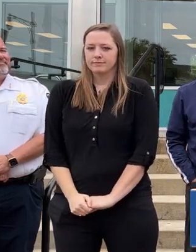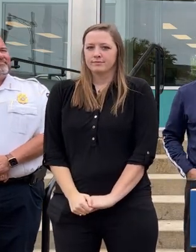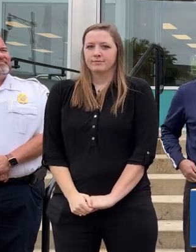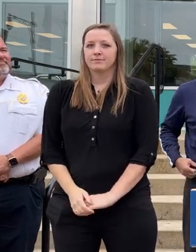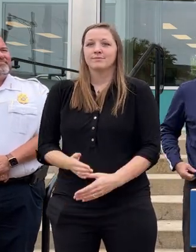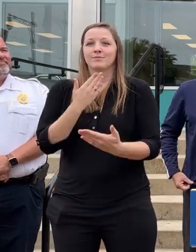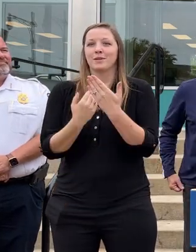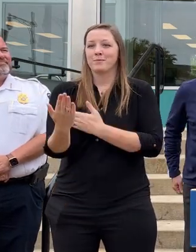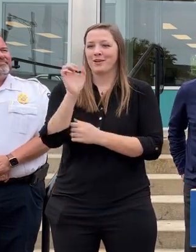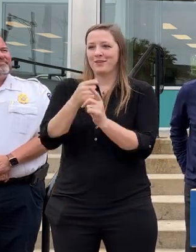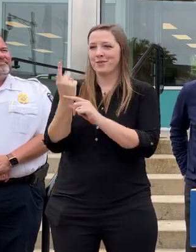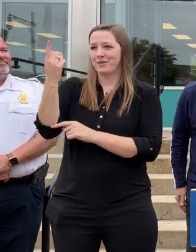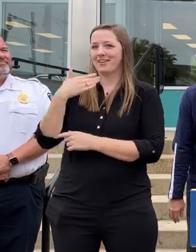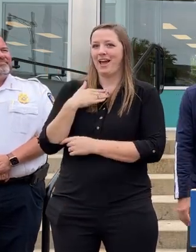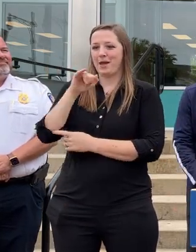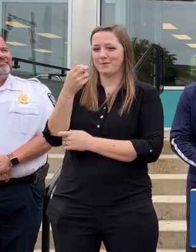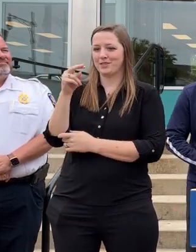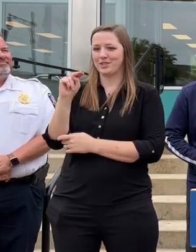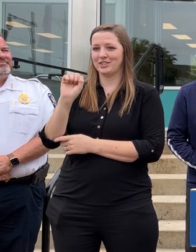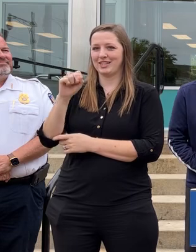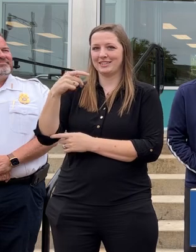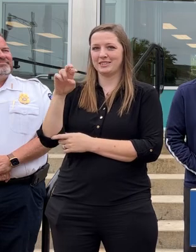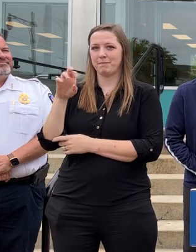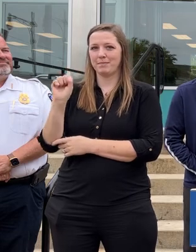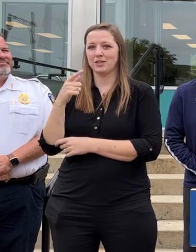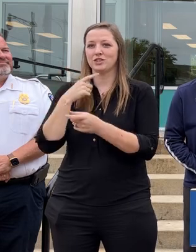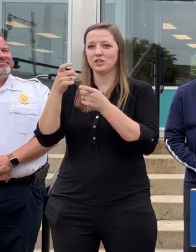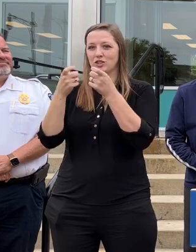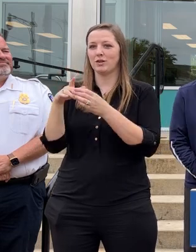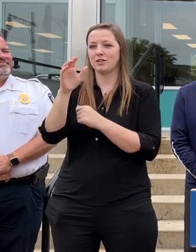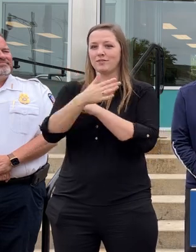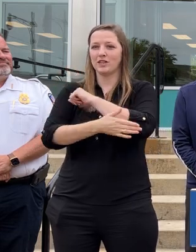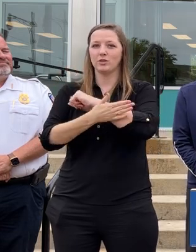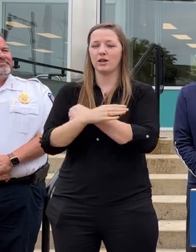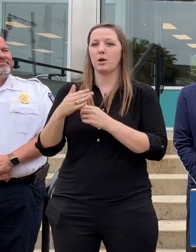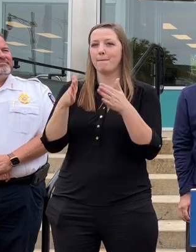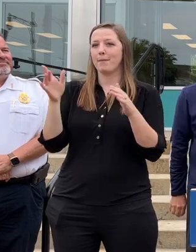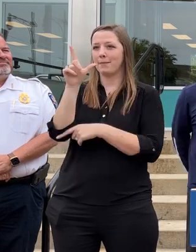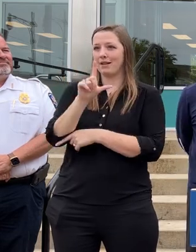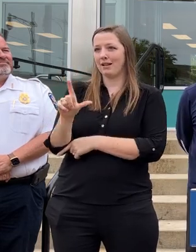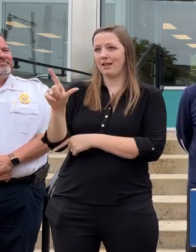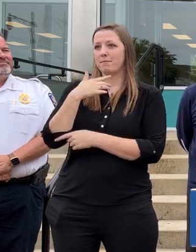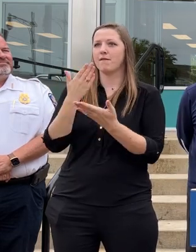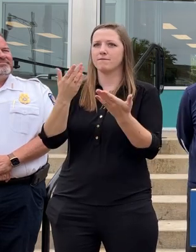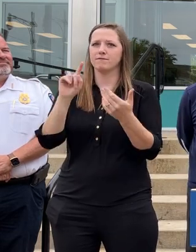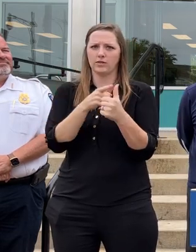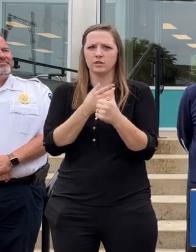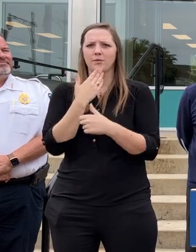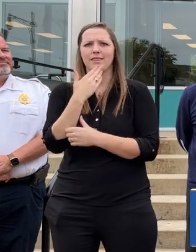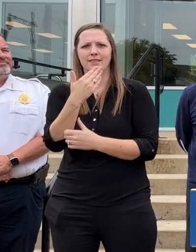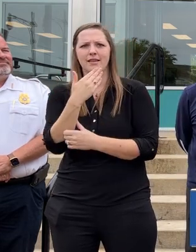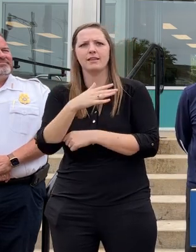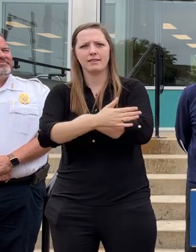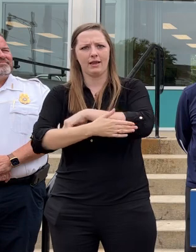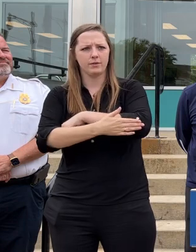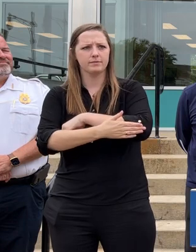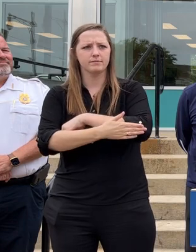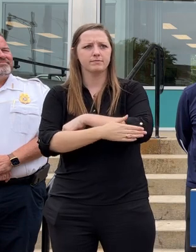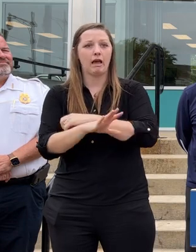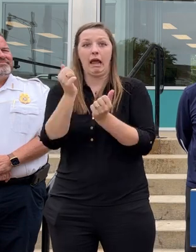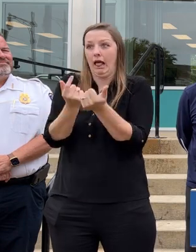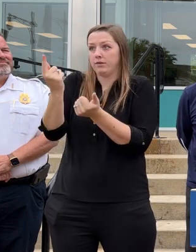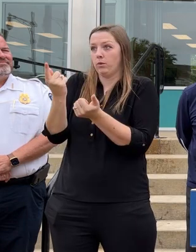Good morning, everyone. I'm John Spears, the director of the Buffalo and Erie County Public Library, and I want to first thank the county and everyone